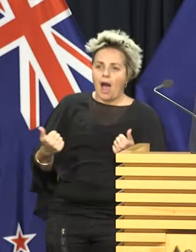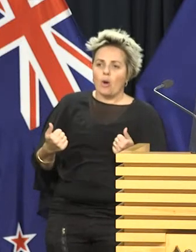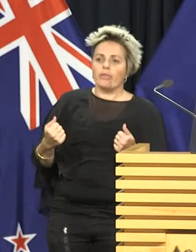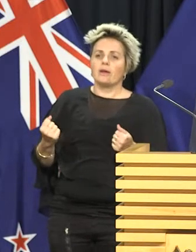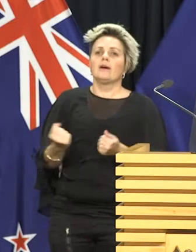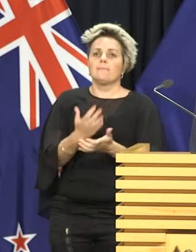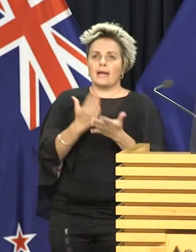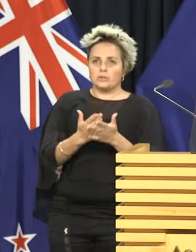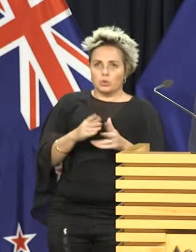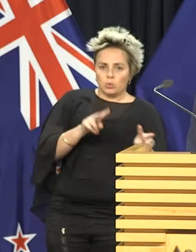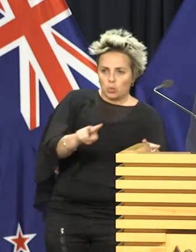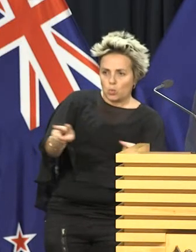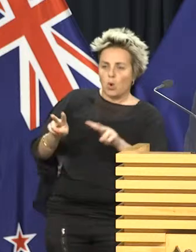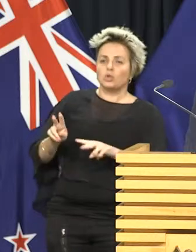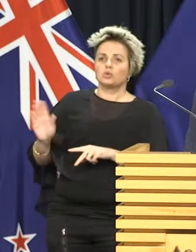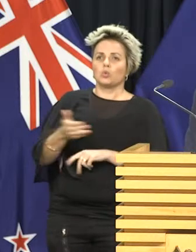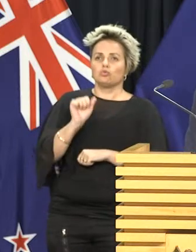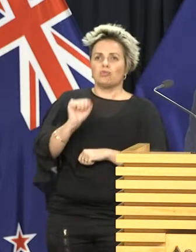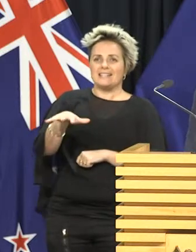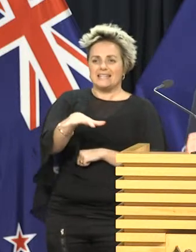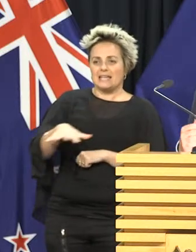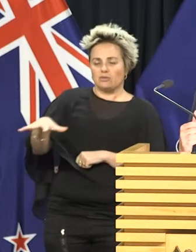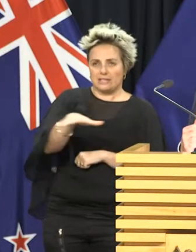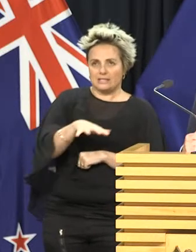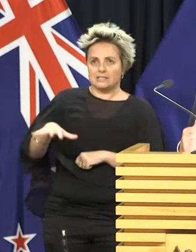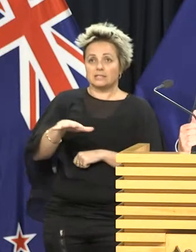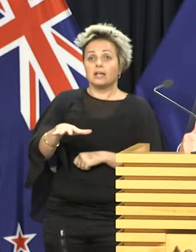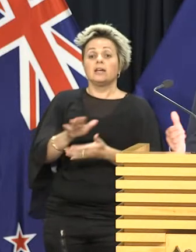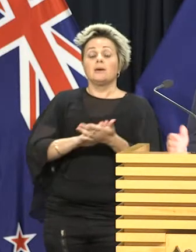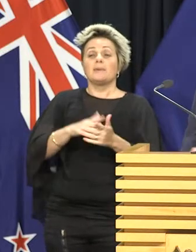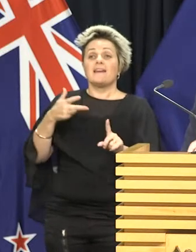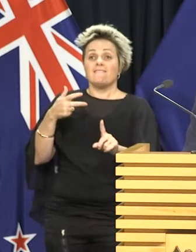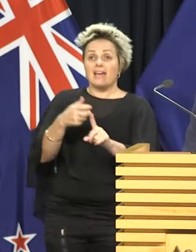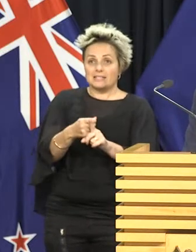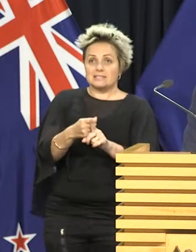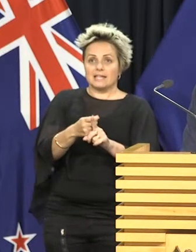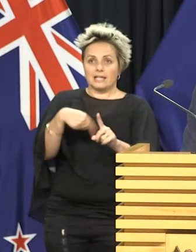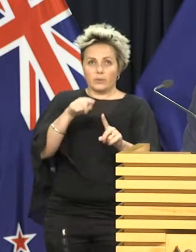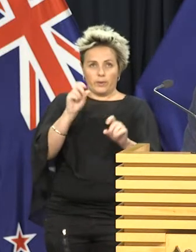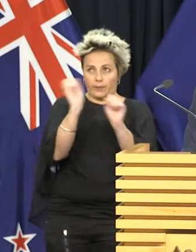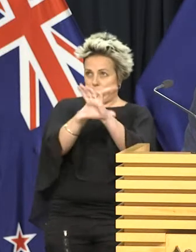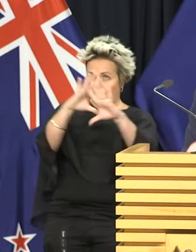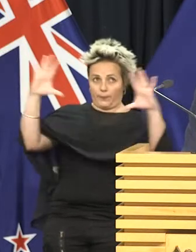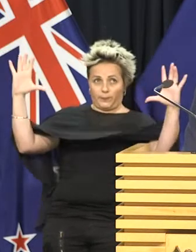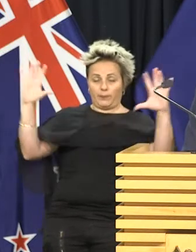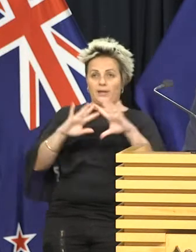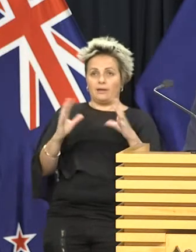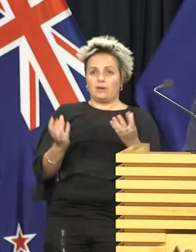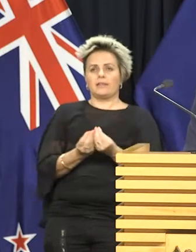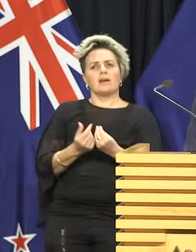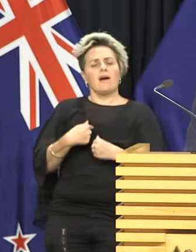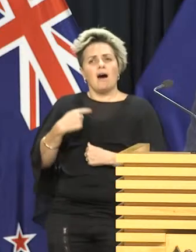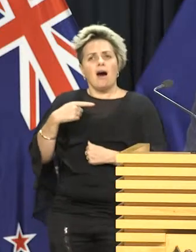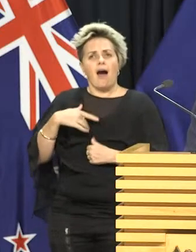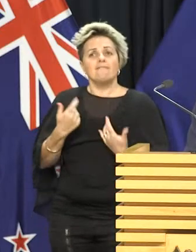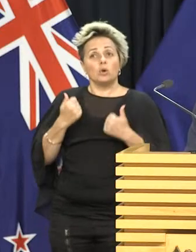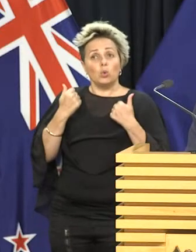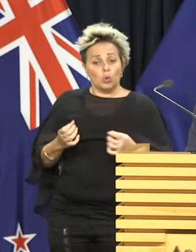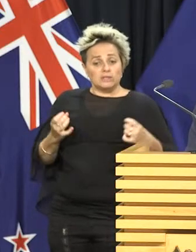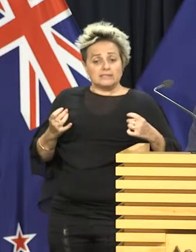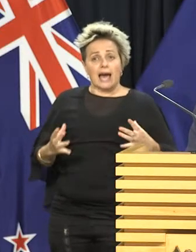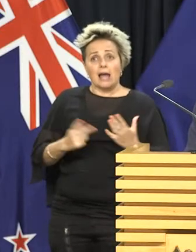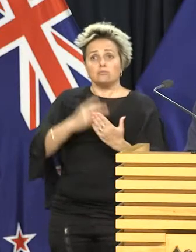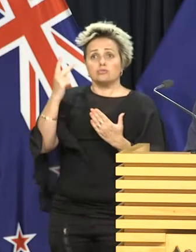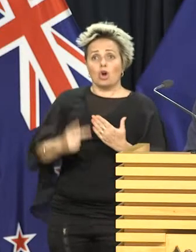to take our eye off that ball. So we are rolling out the vaccine in that context. And I think, we have made a very good start to